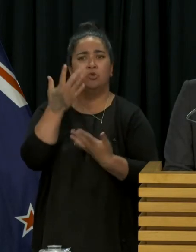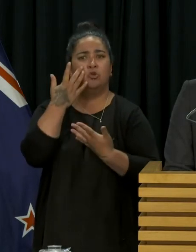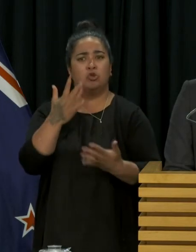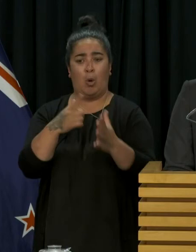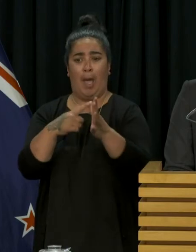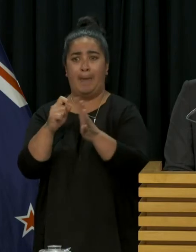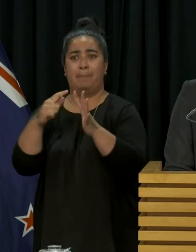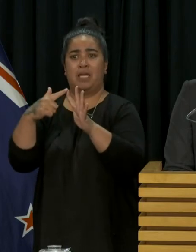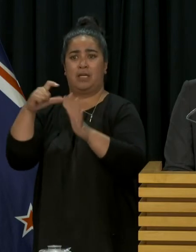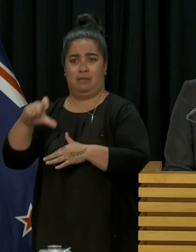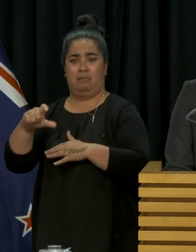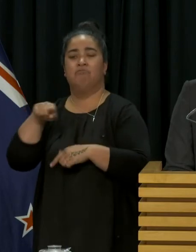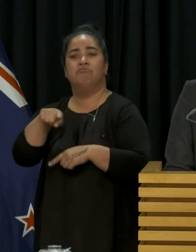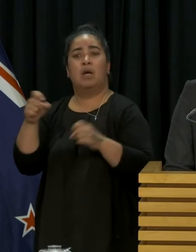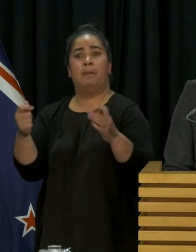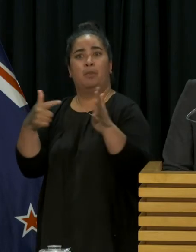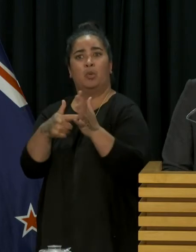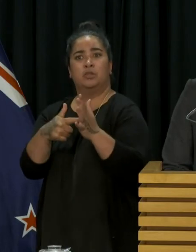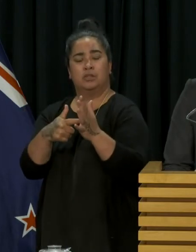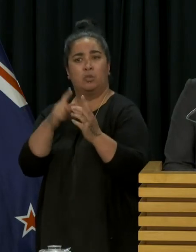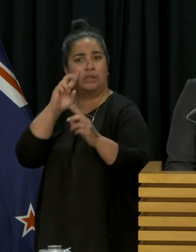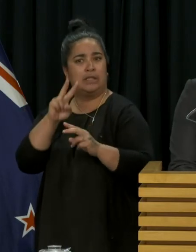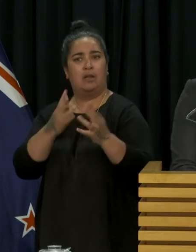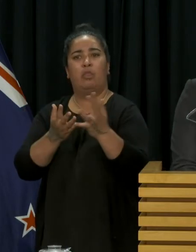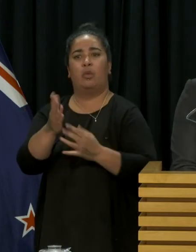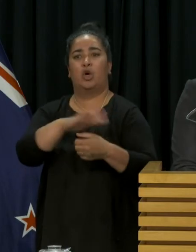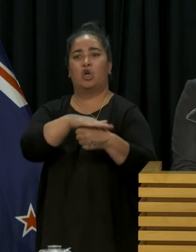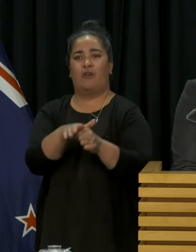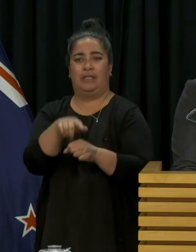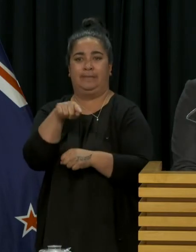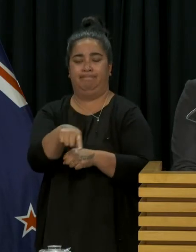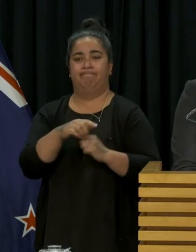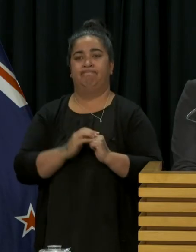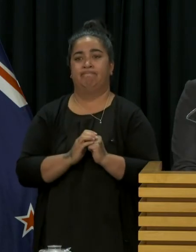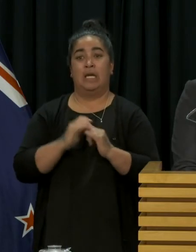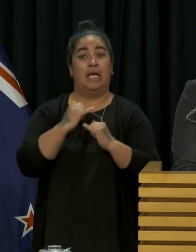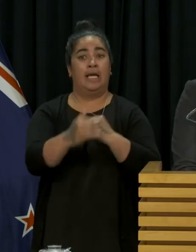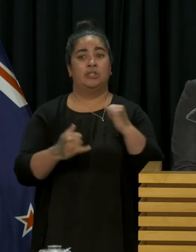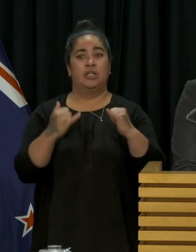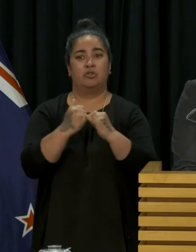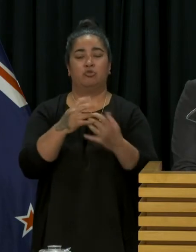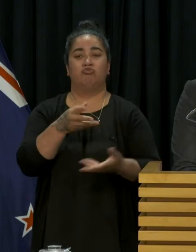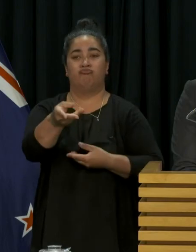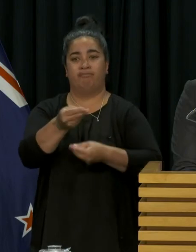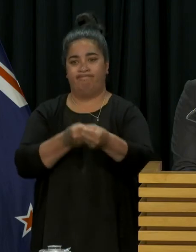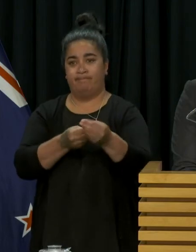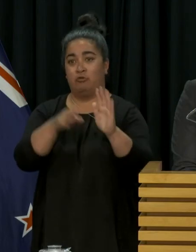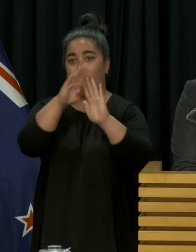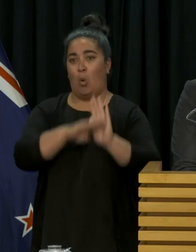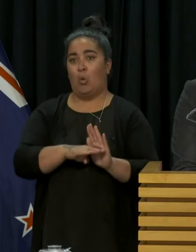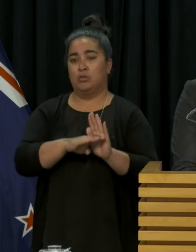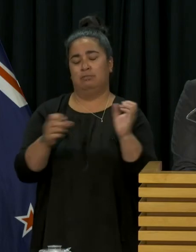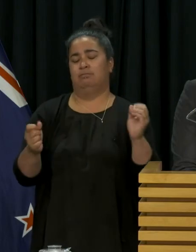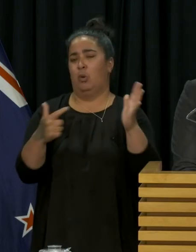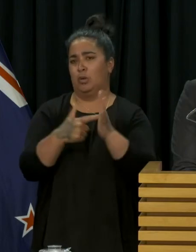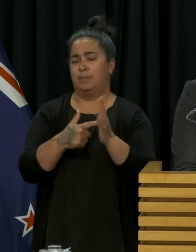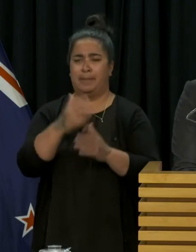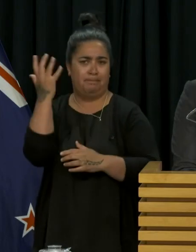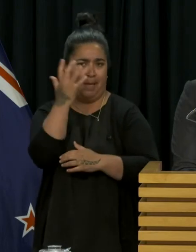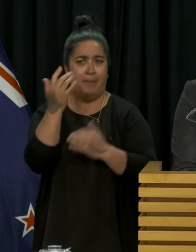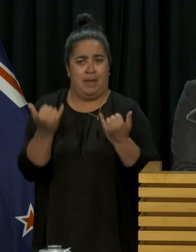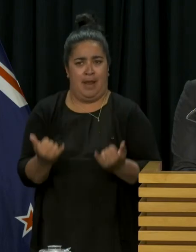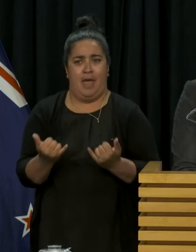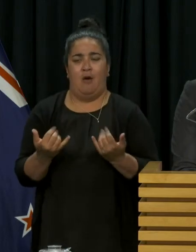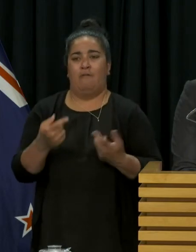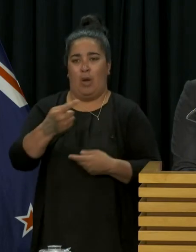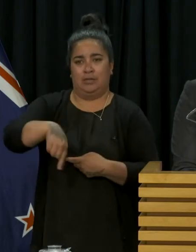been amplified in the wake of COVID. International trade rules have never been so important for exporting nations like New Zealand.